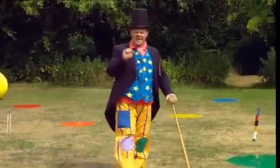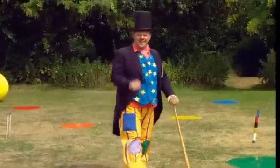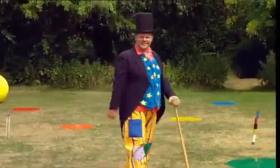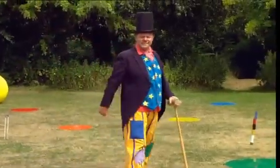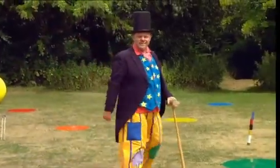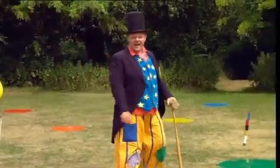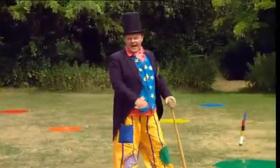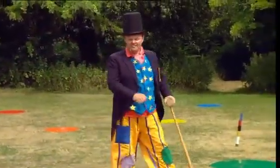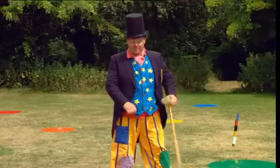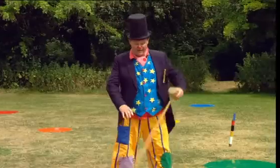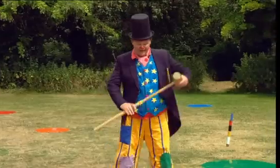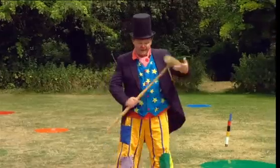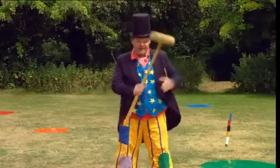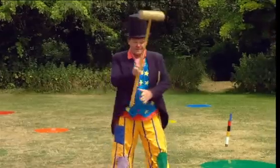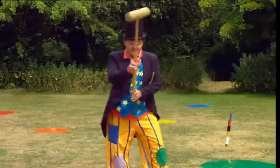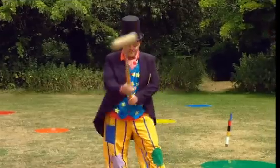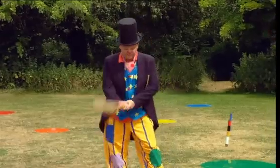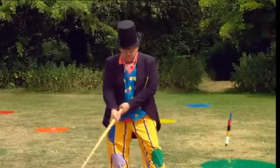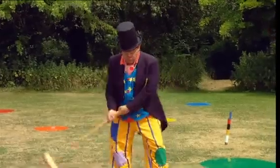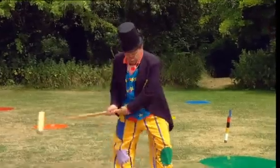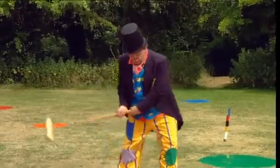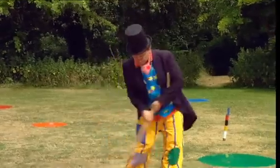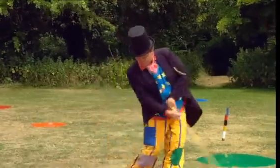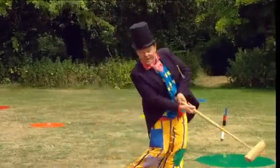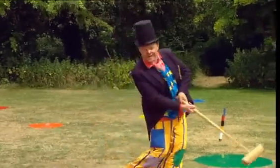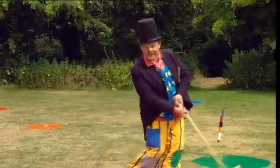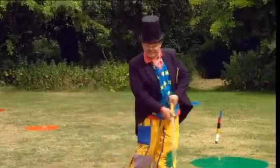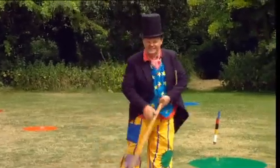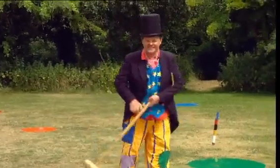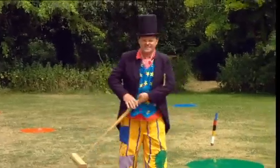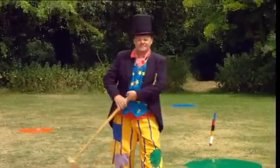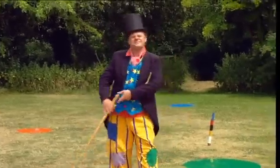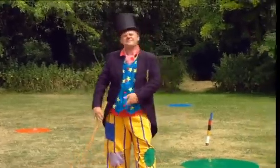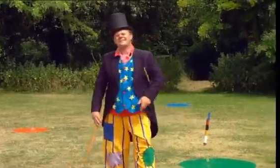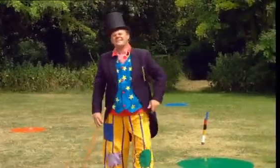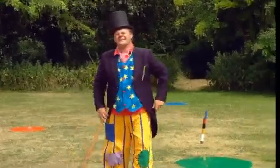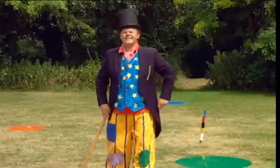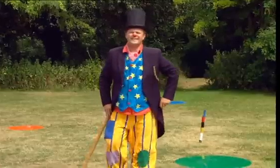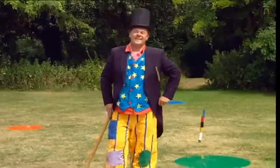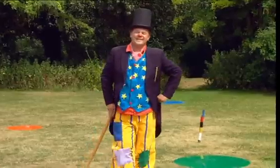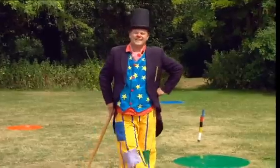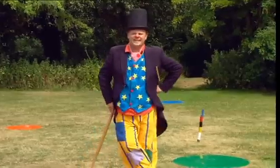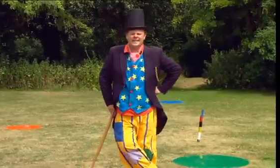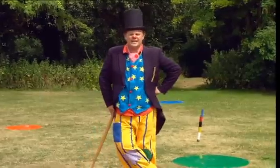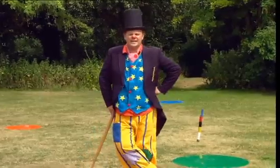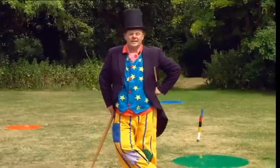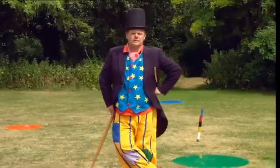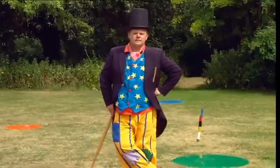yes, I'm playing croquet. Don't you have an important job to do today,